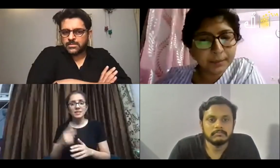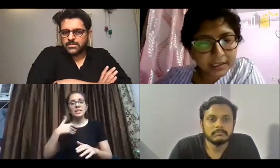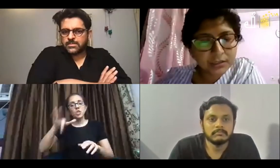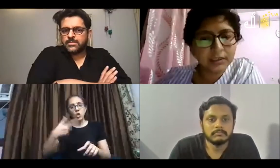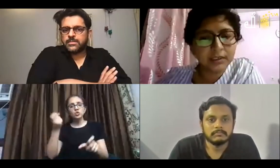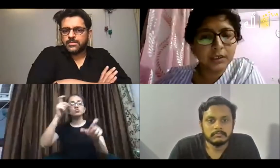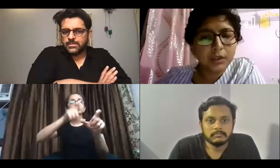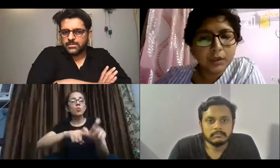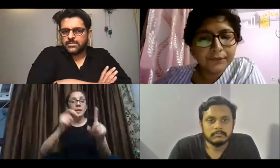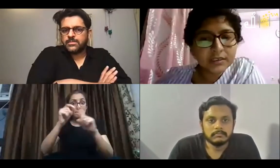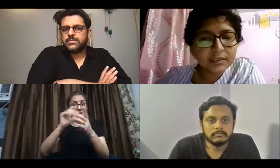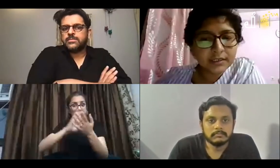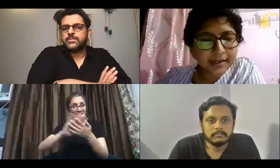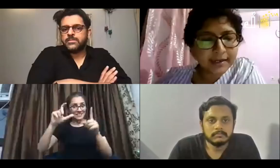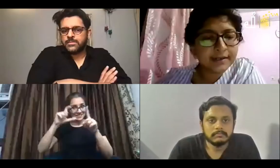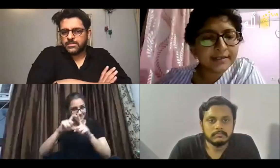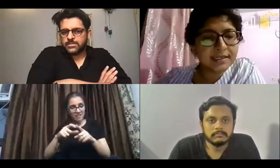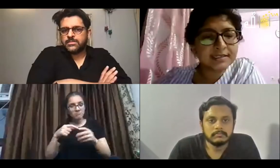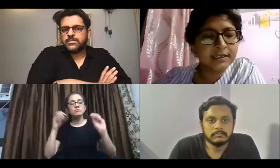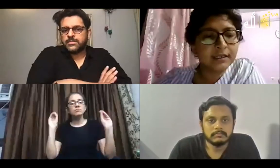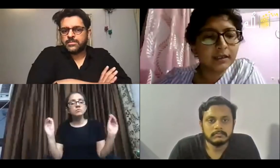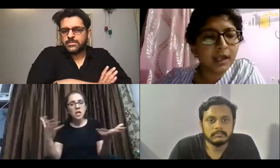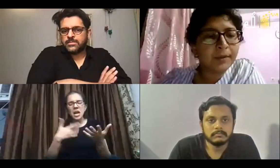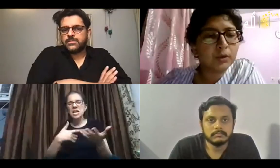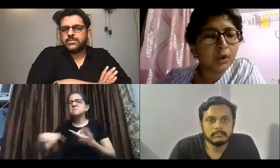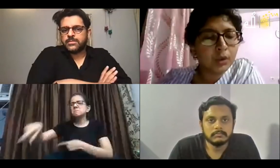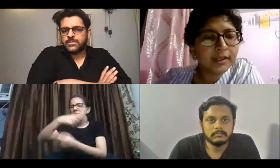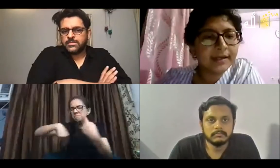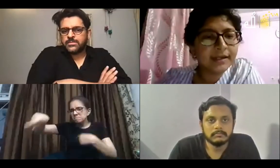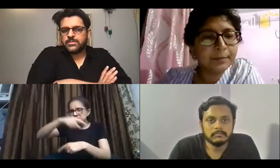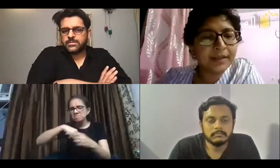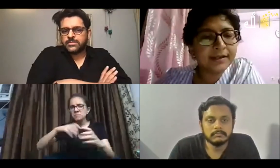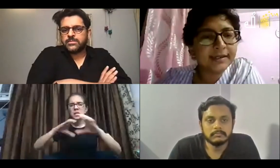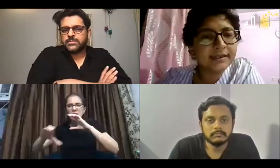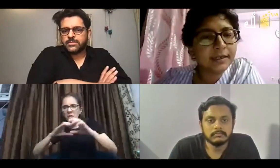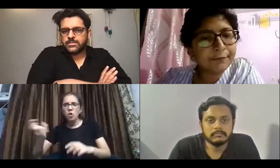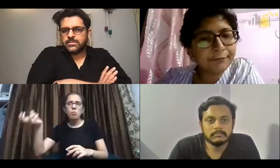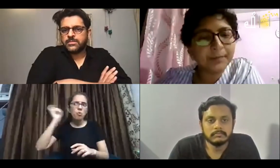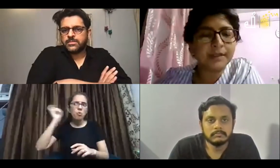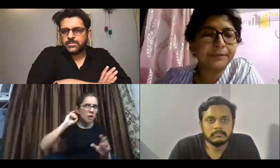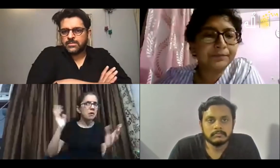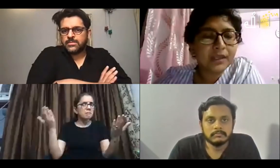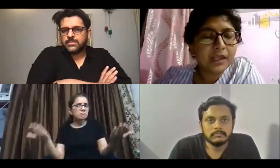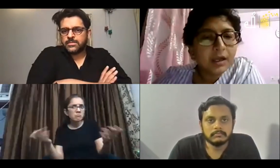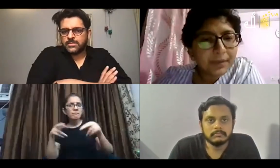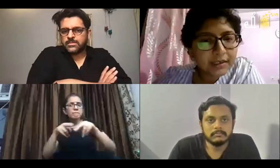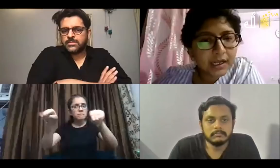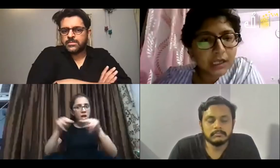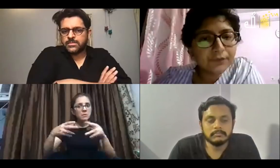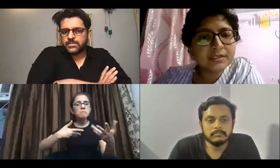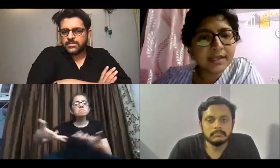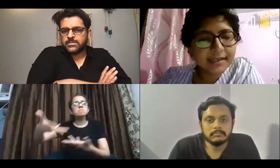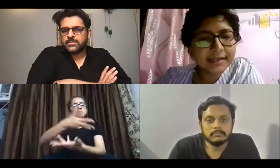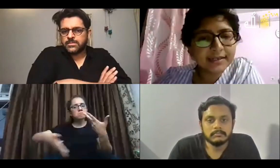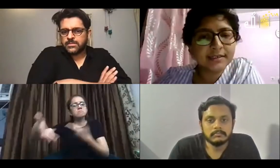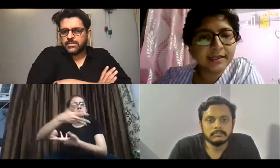my PhD, we started discussing about cochlear implant in the family, but I